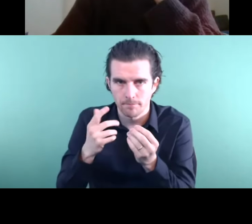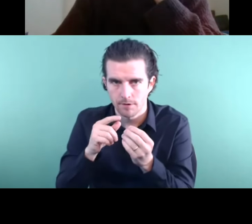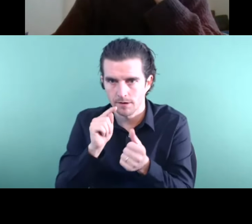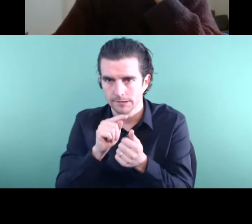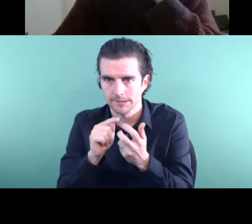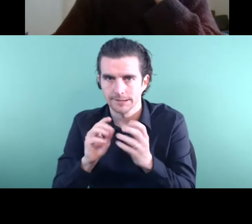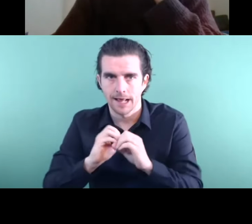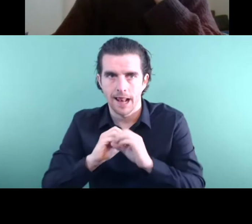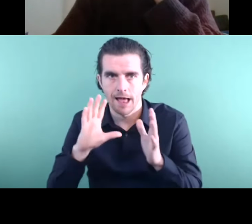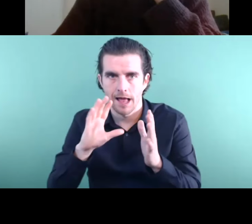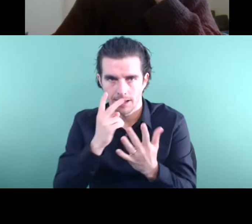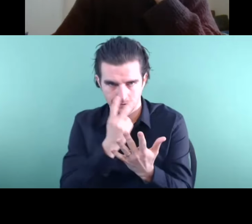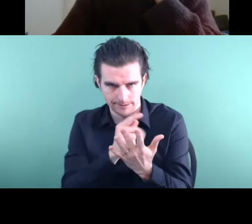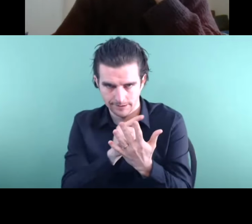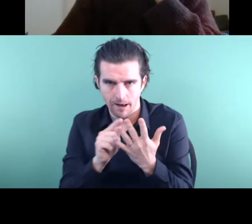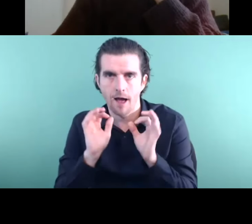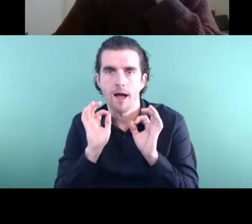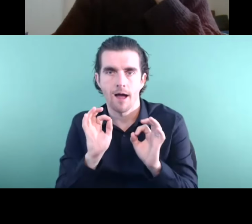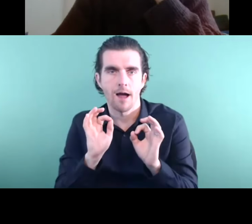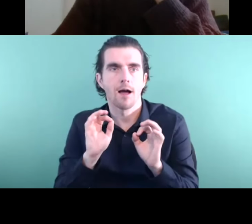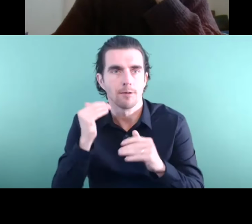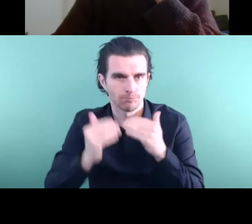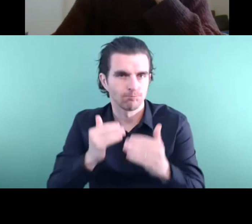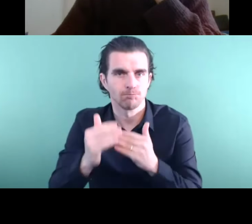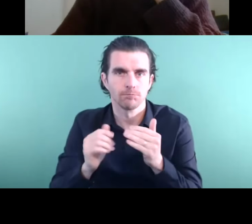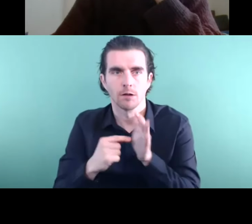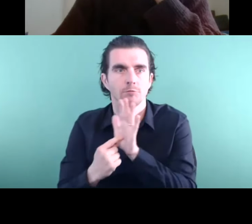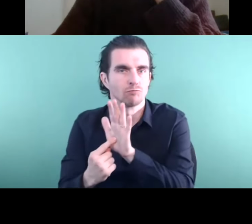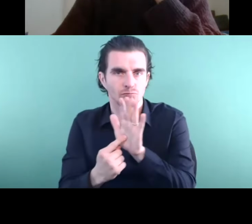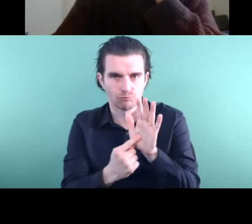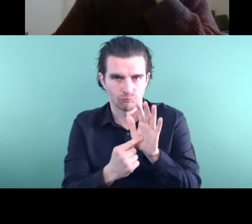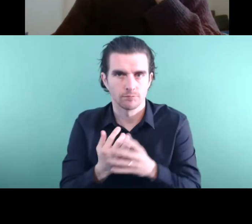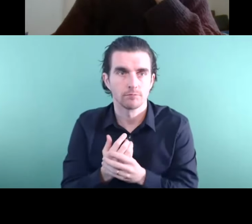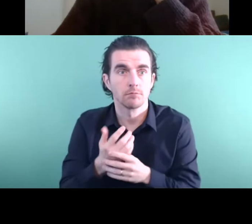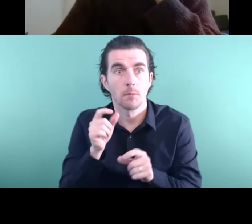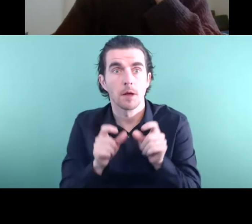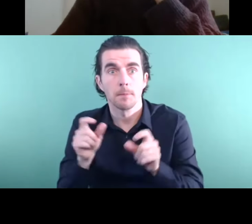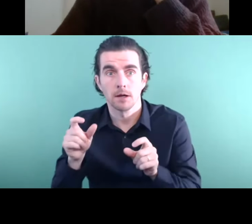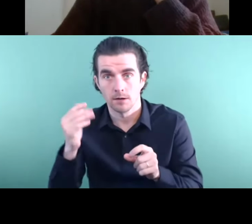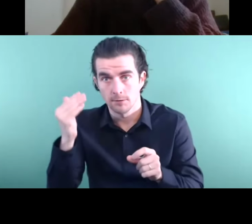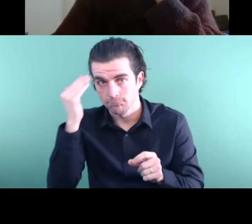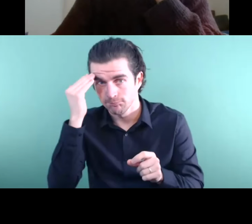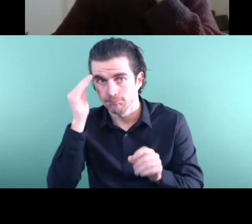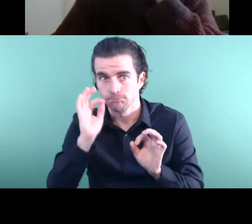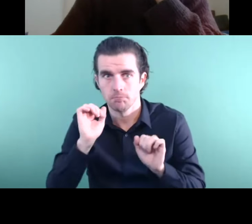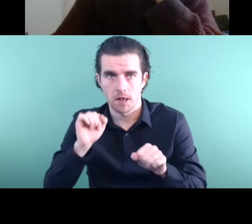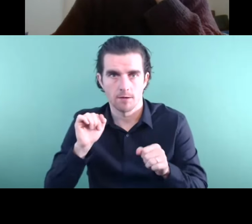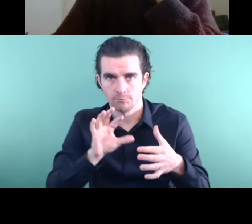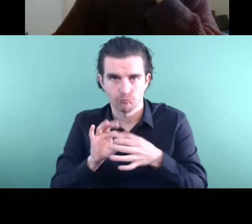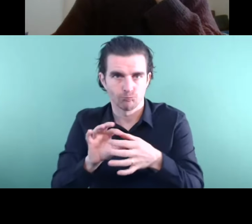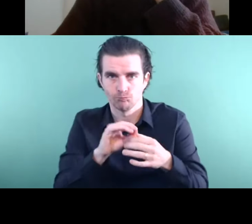This brings me to slide 5. What are the pros and cons from a policy perspective? So the contrast